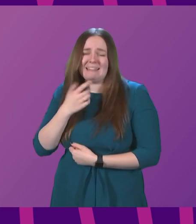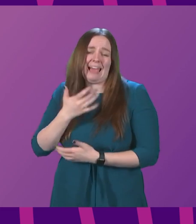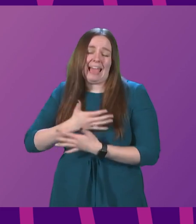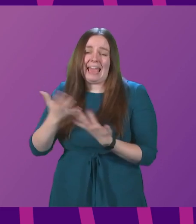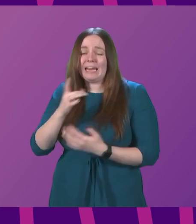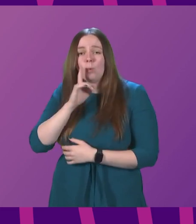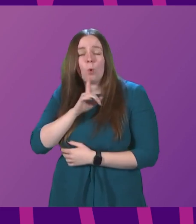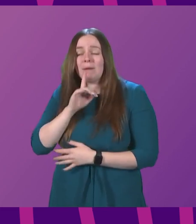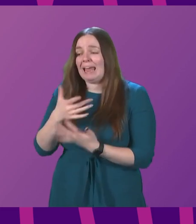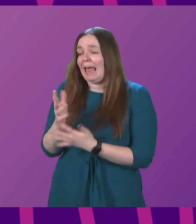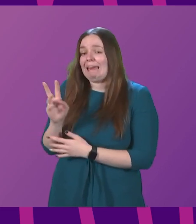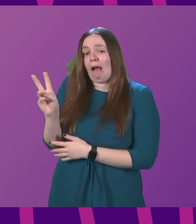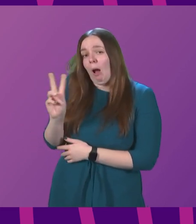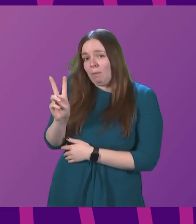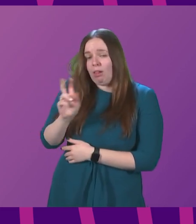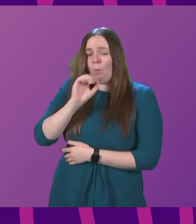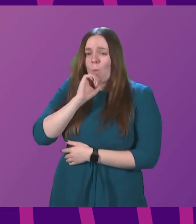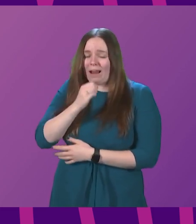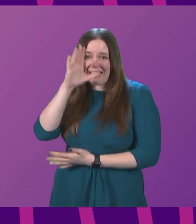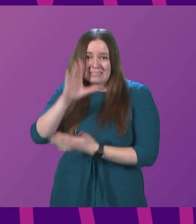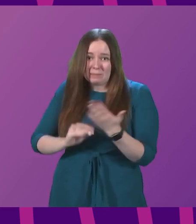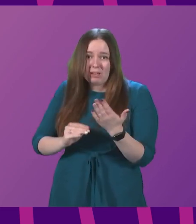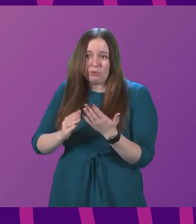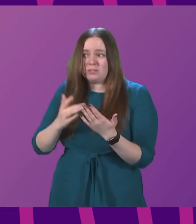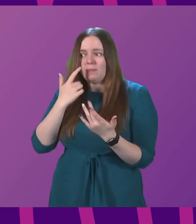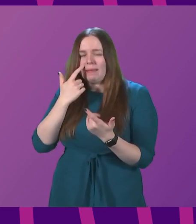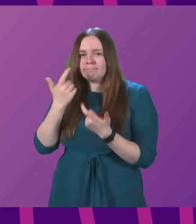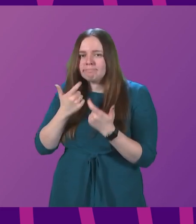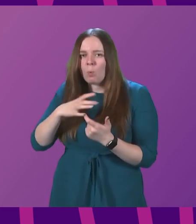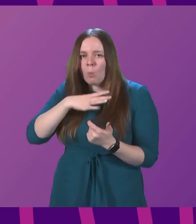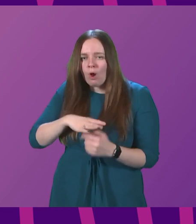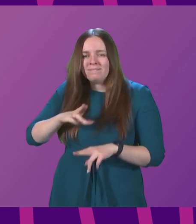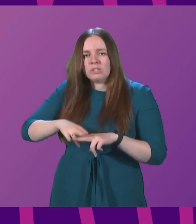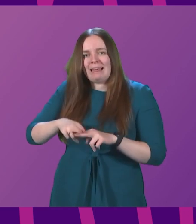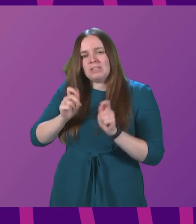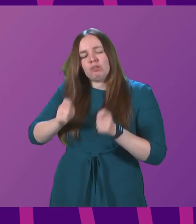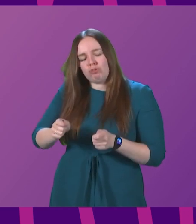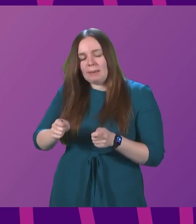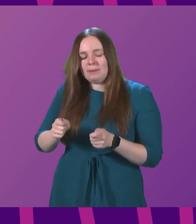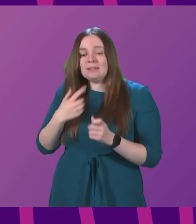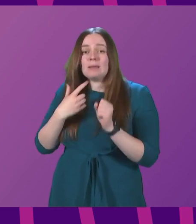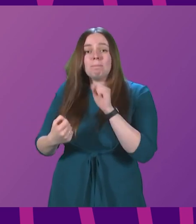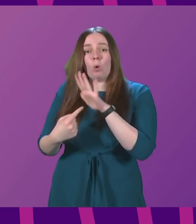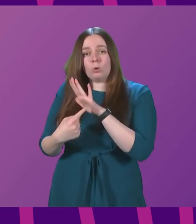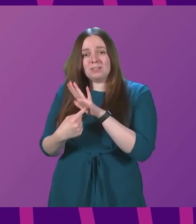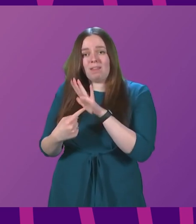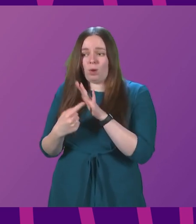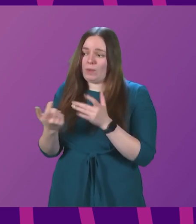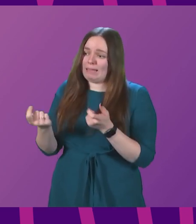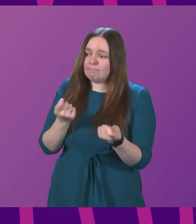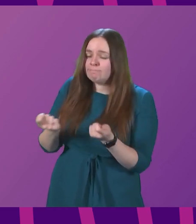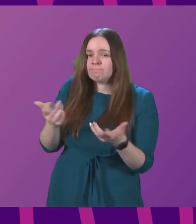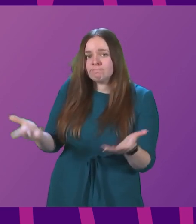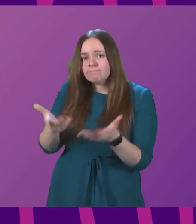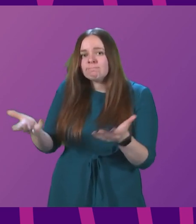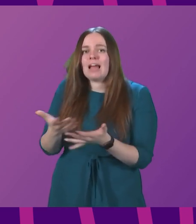and any couple will go through as they seek fertility treatment. It is important that we enable that, facilitate that as much as